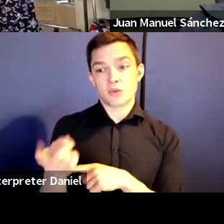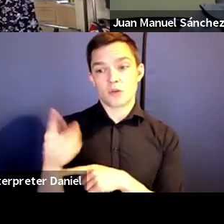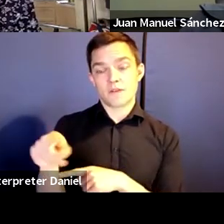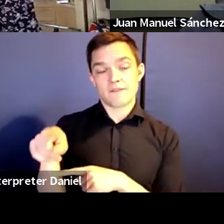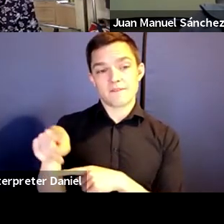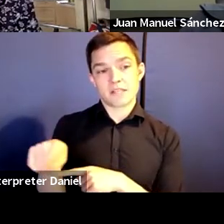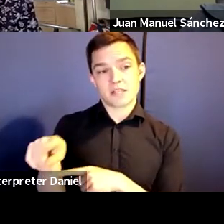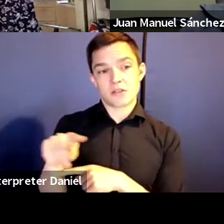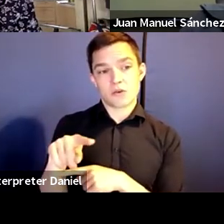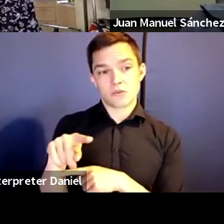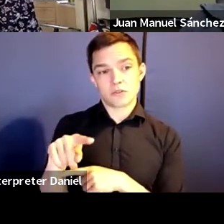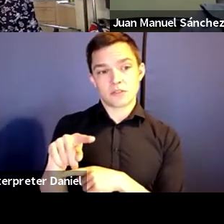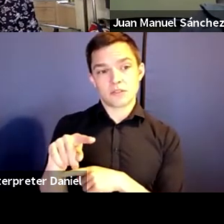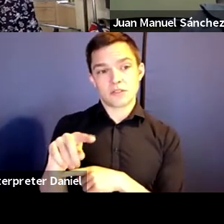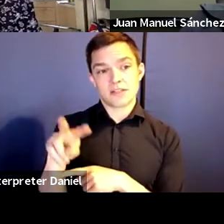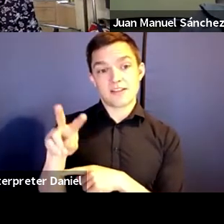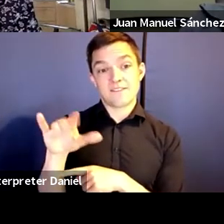one of the victims